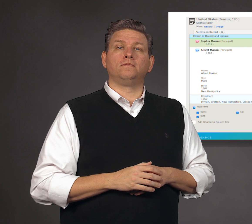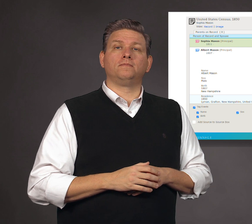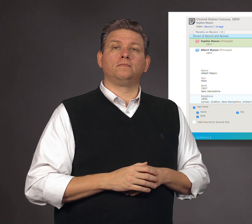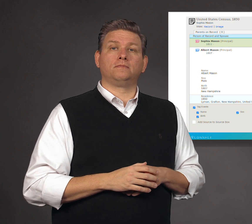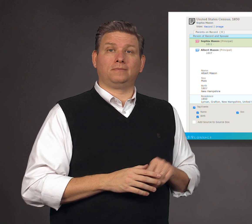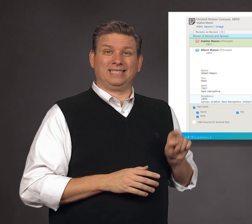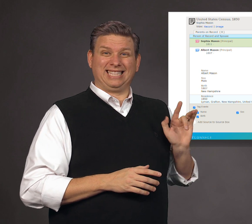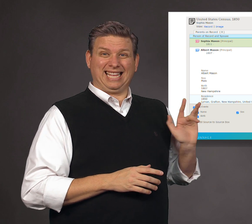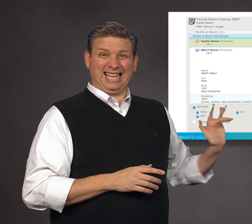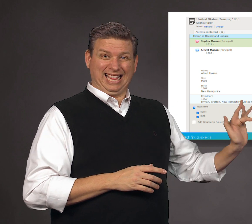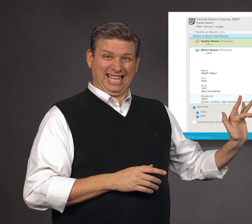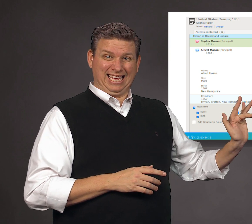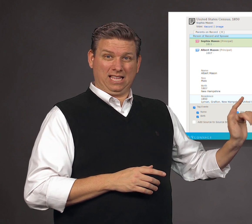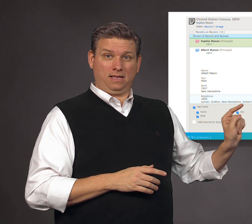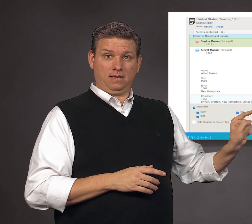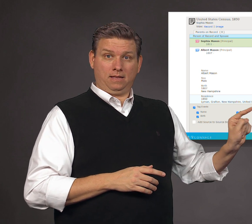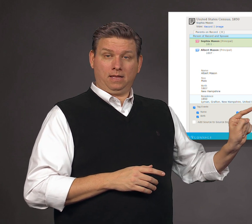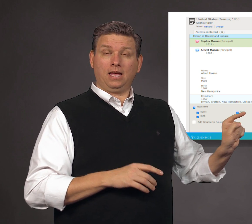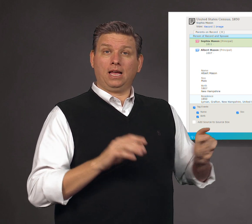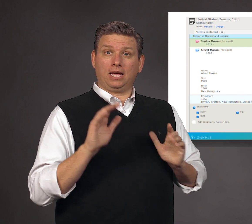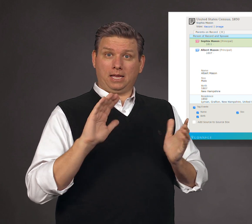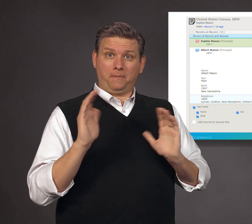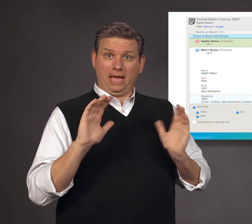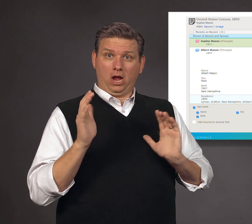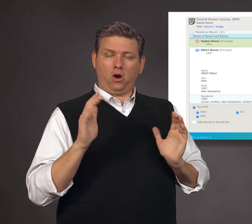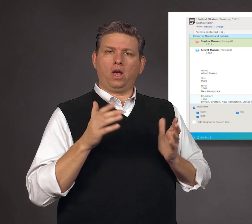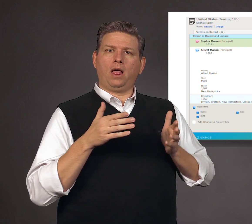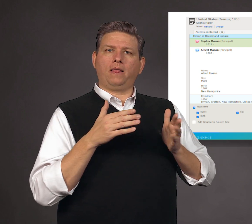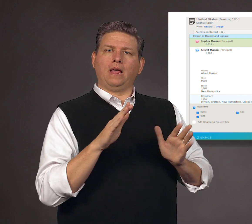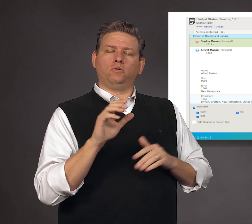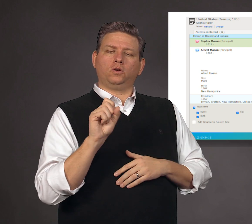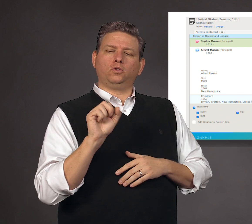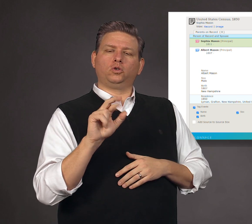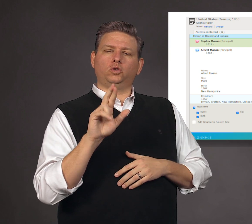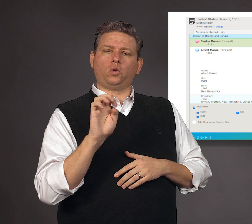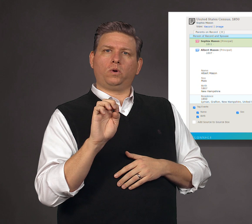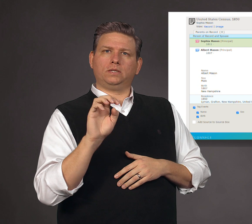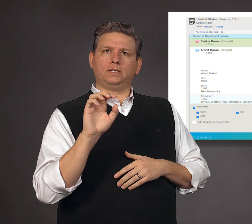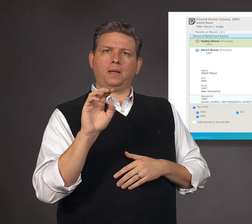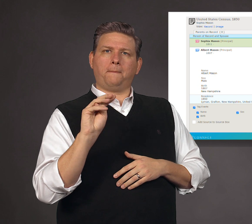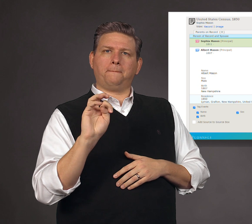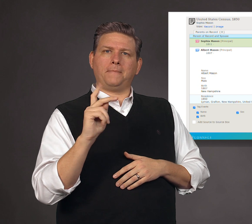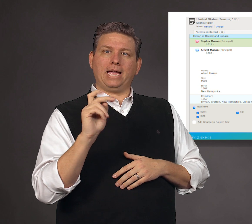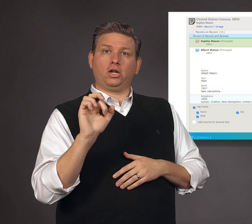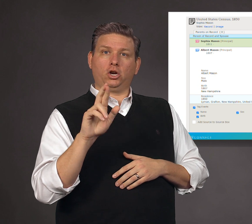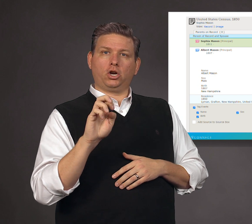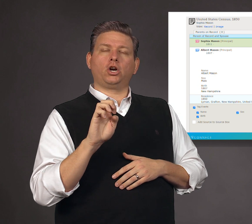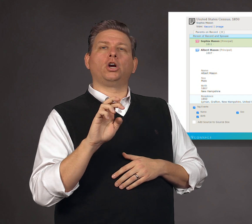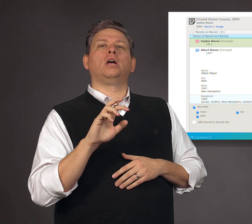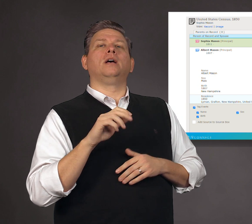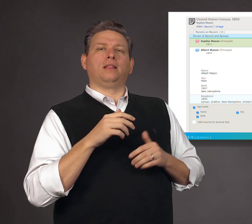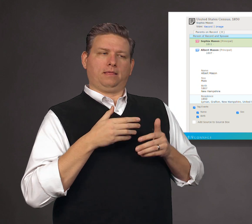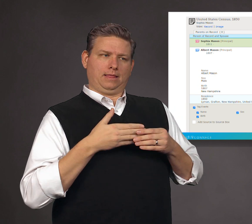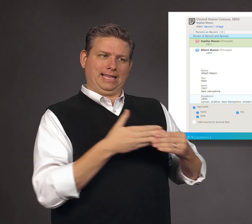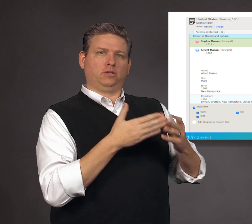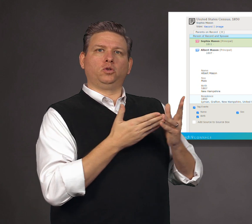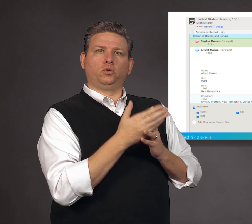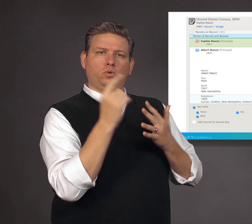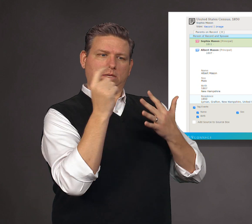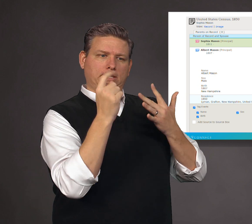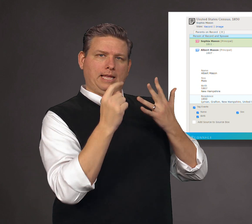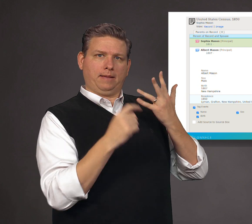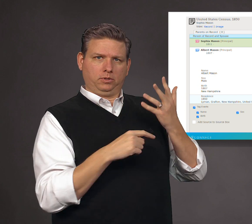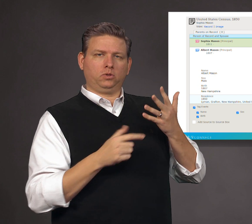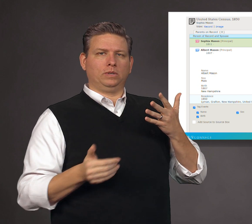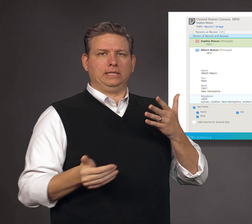Clicking Compare next to Sophia's husband Albert allows Source Linker to walk me through the same steps I just completed for Sophia to